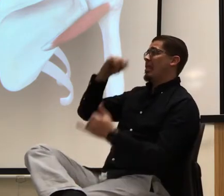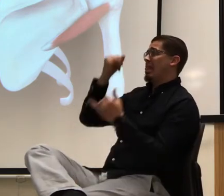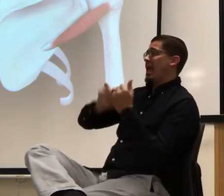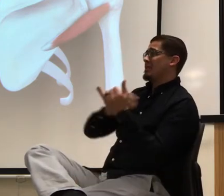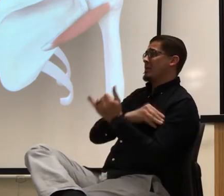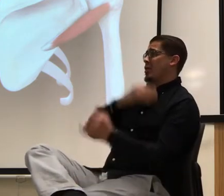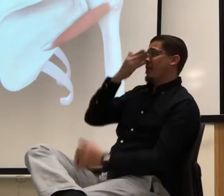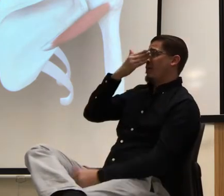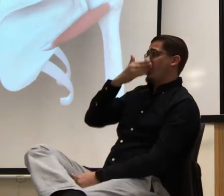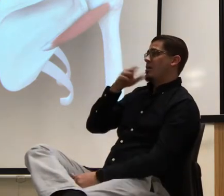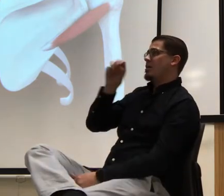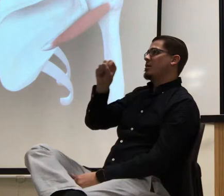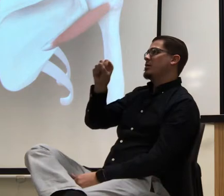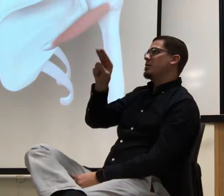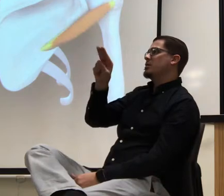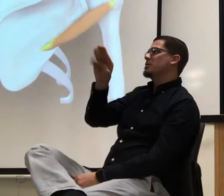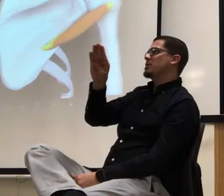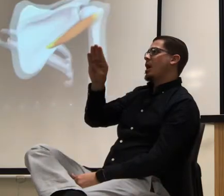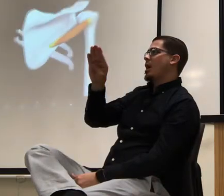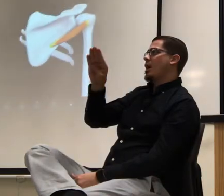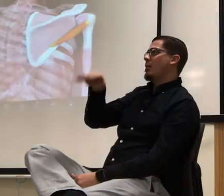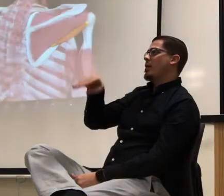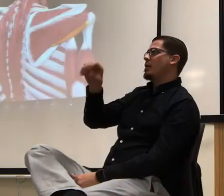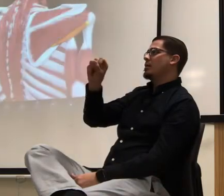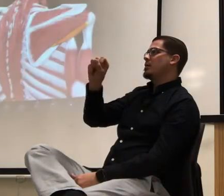the subscapularis.